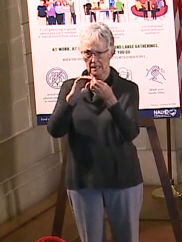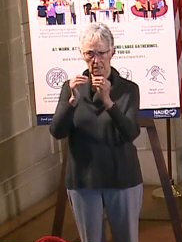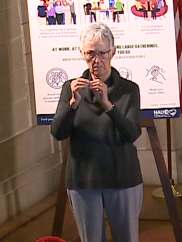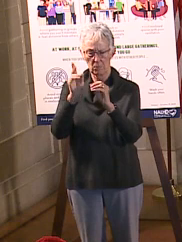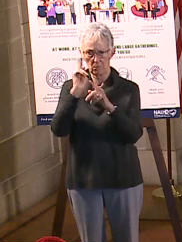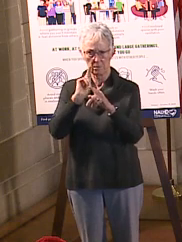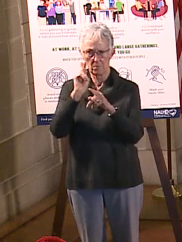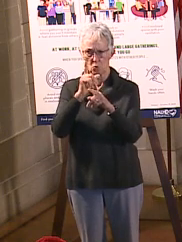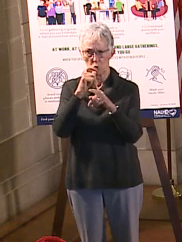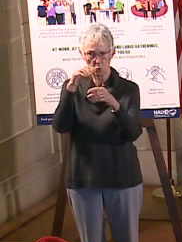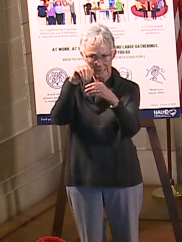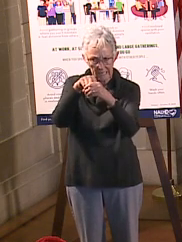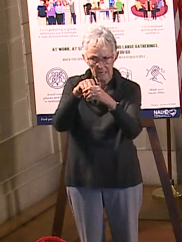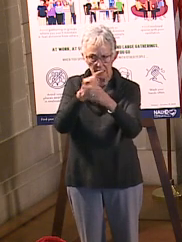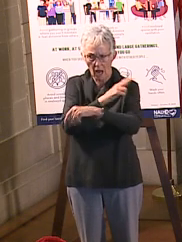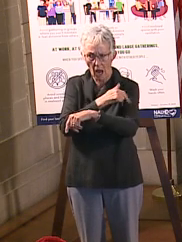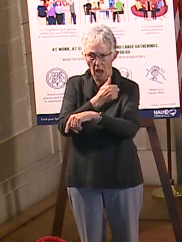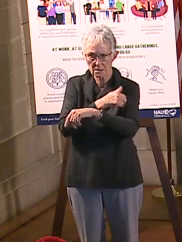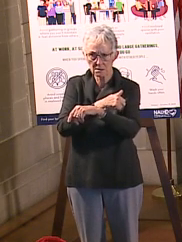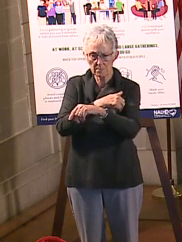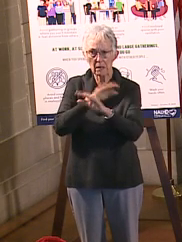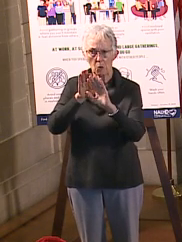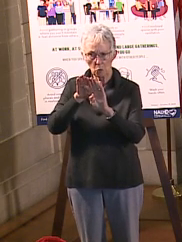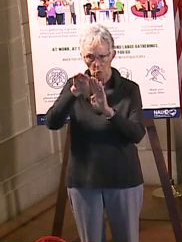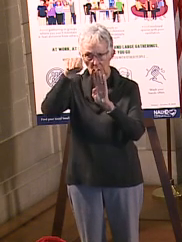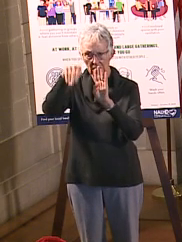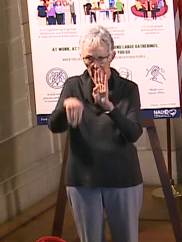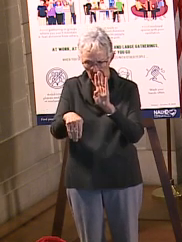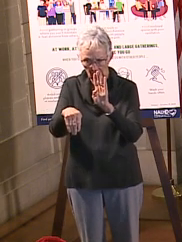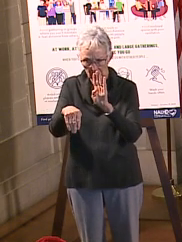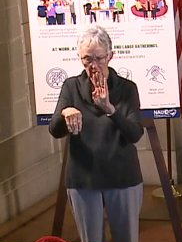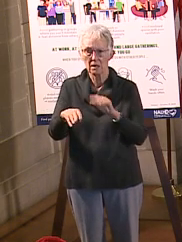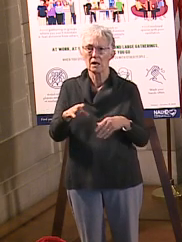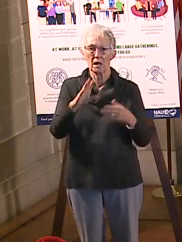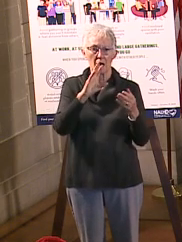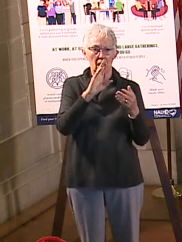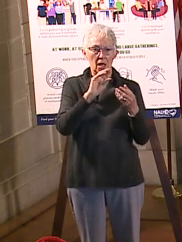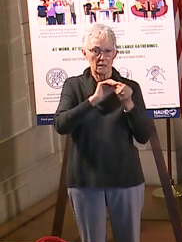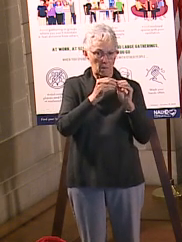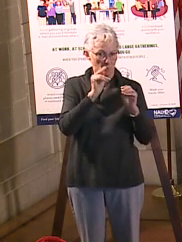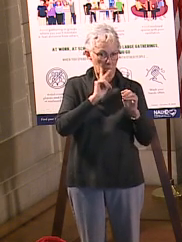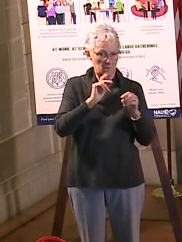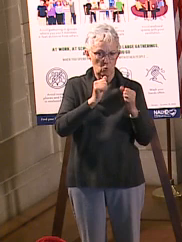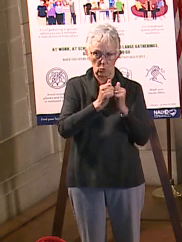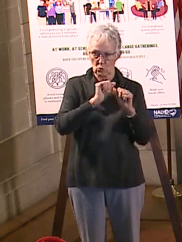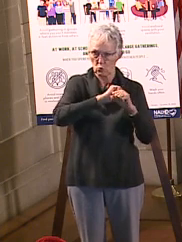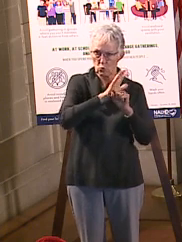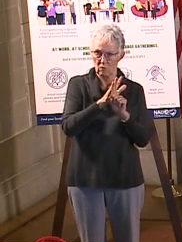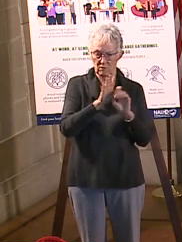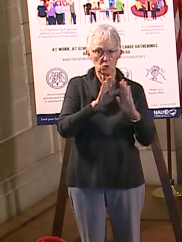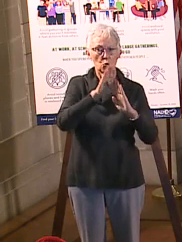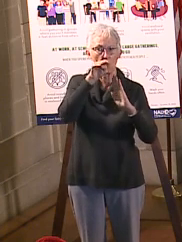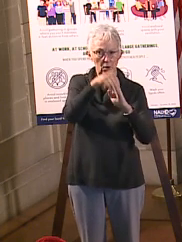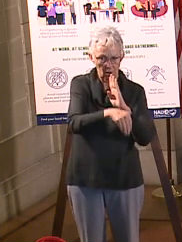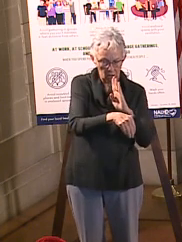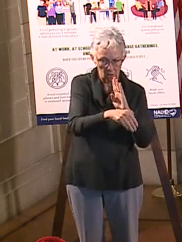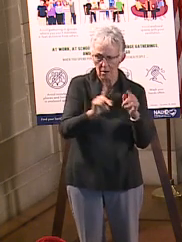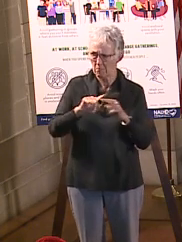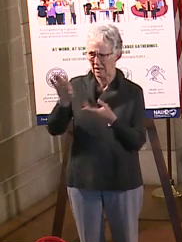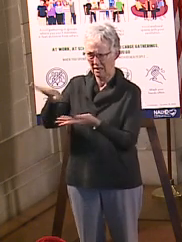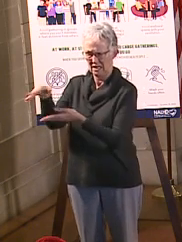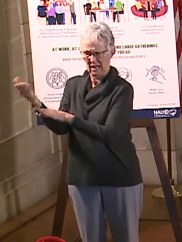infections are going down, but deaths are going up. And if you think about it, okay, so the fatalities are going